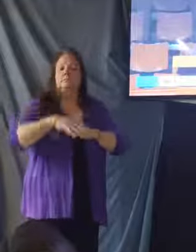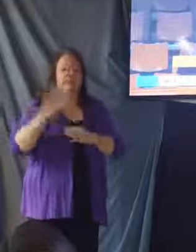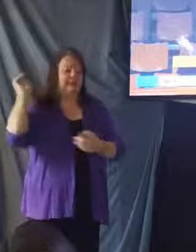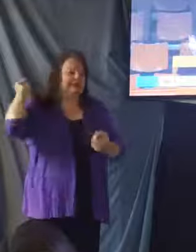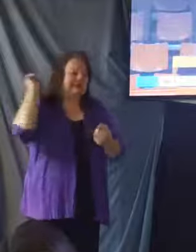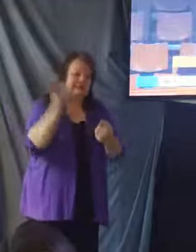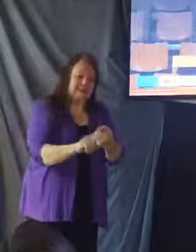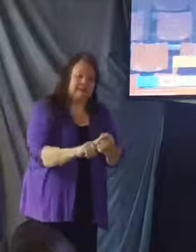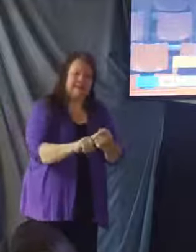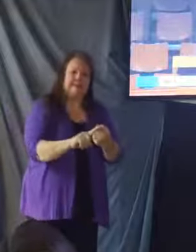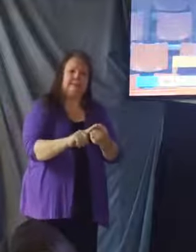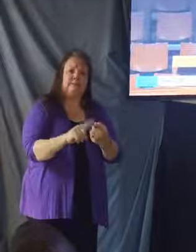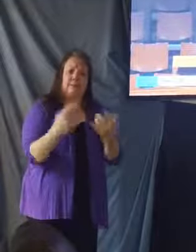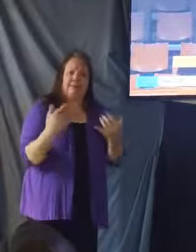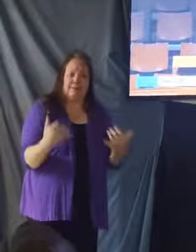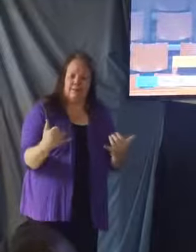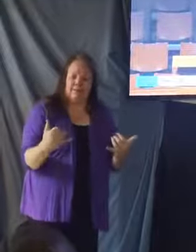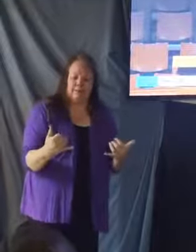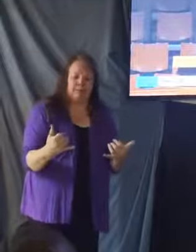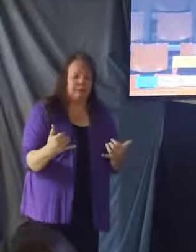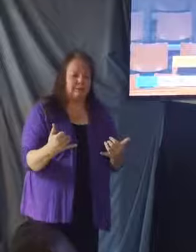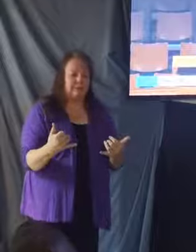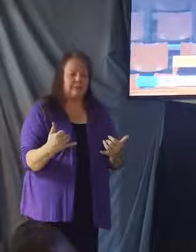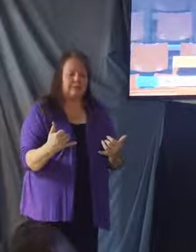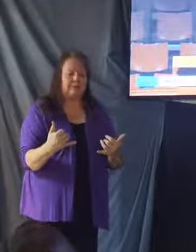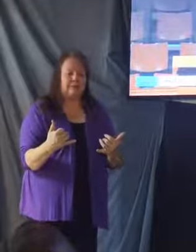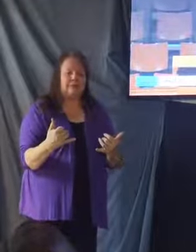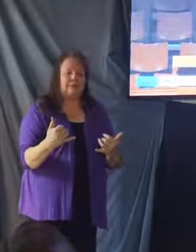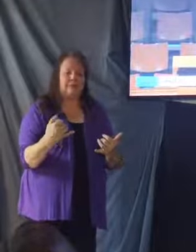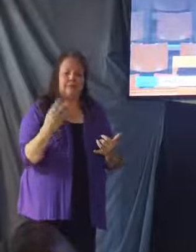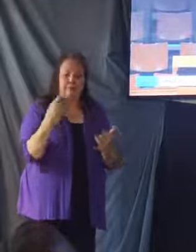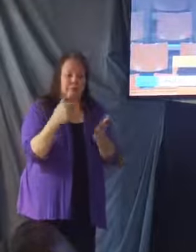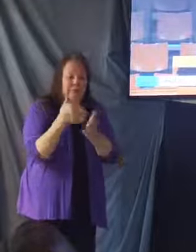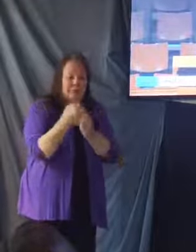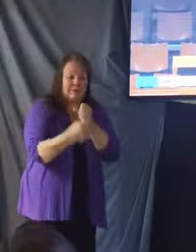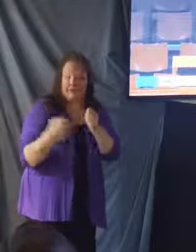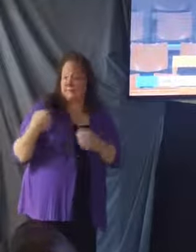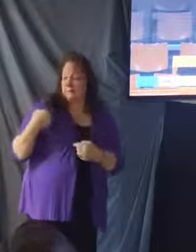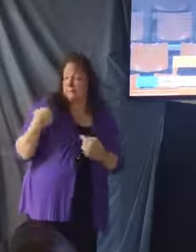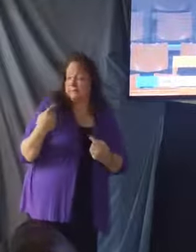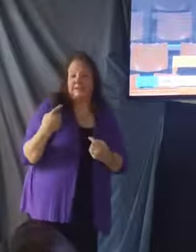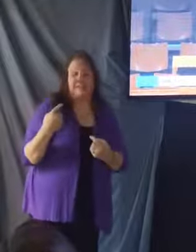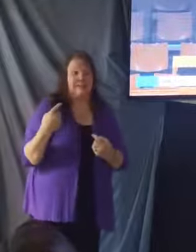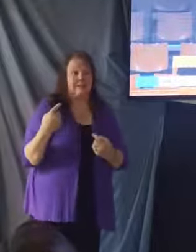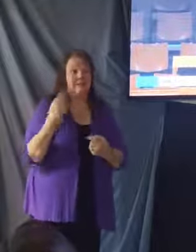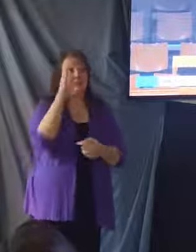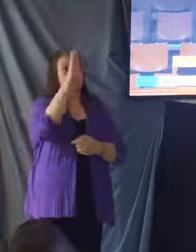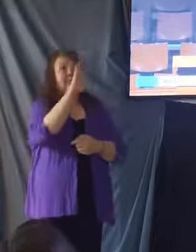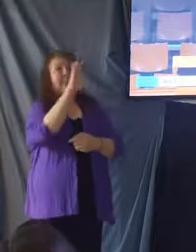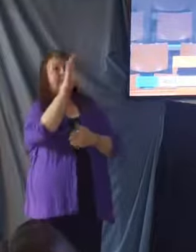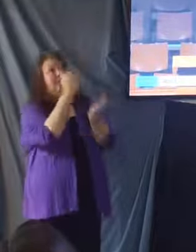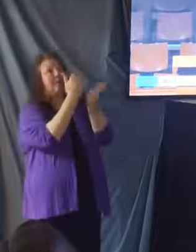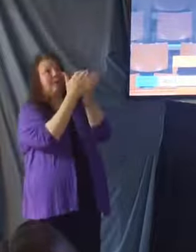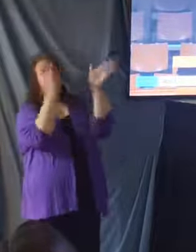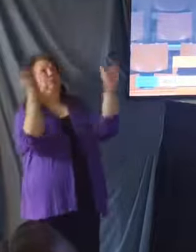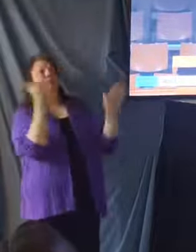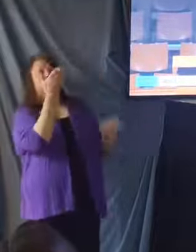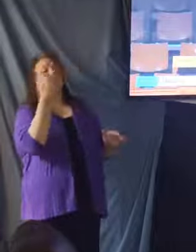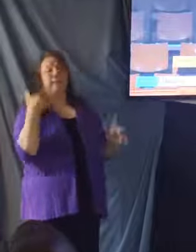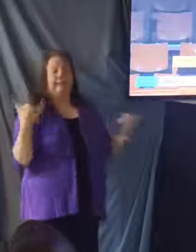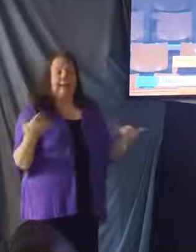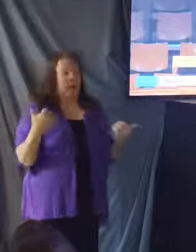down through the millenniums, the two millenniums that have passed since that event. And we have come to hear